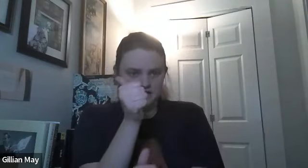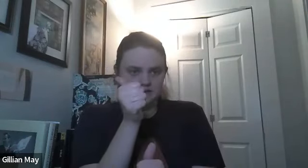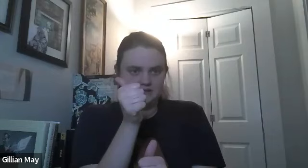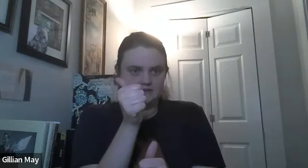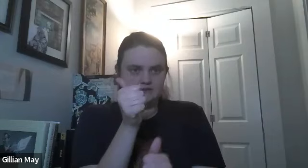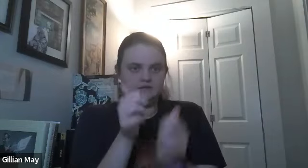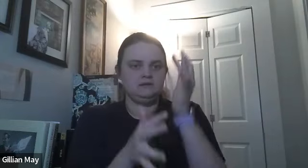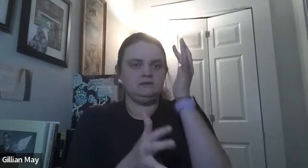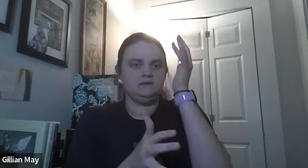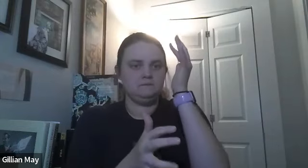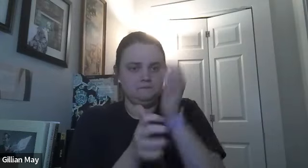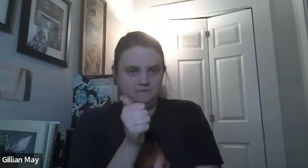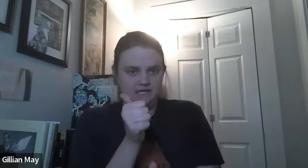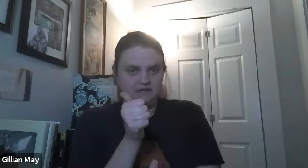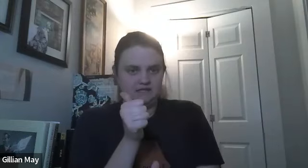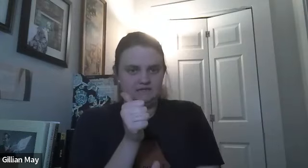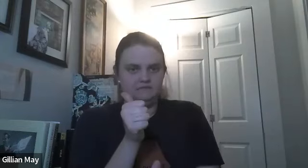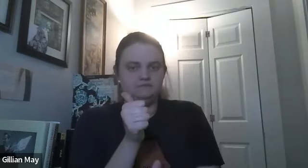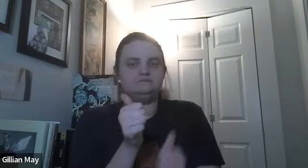Mean, mean,